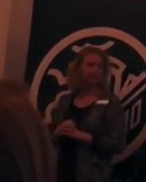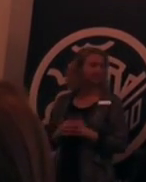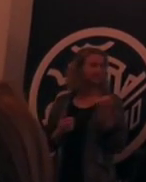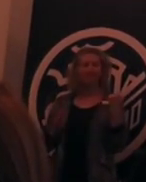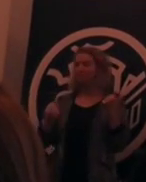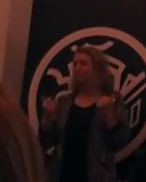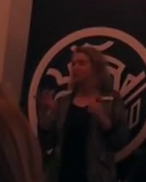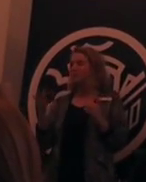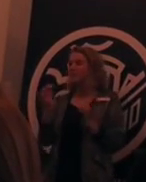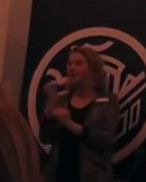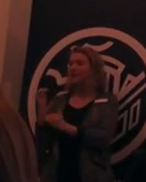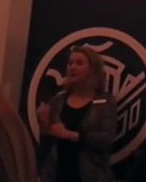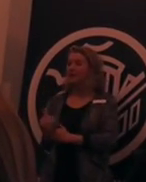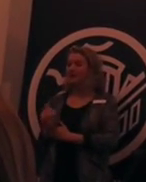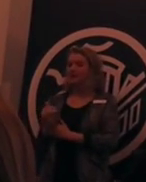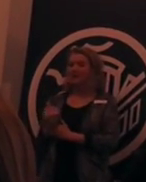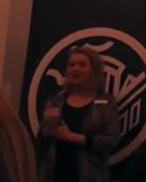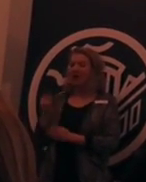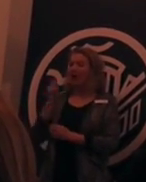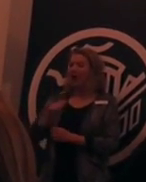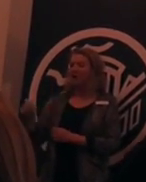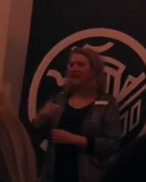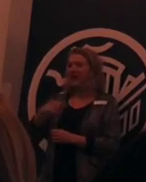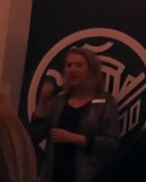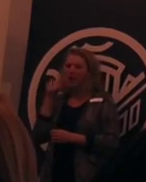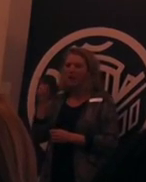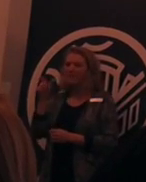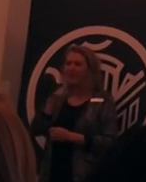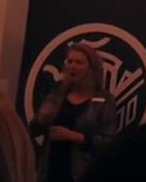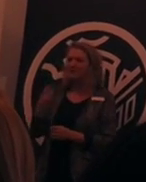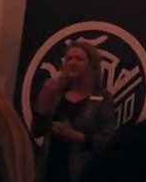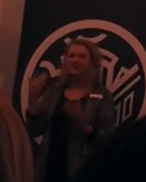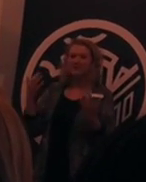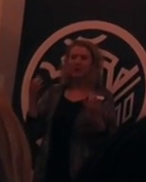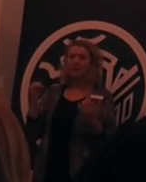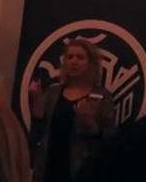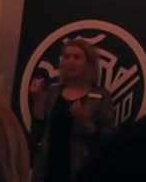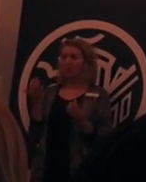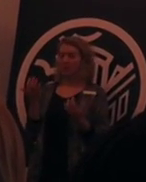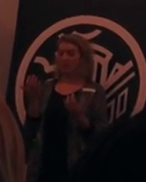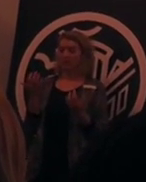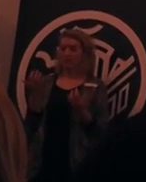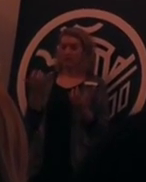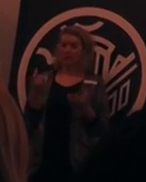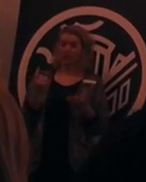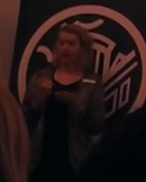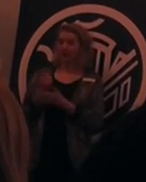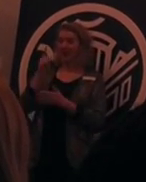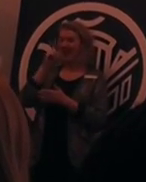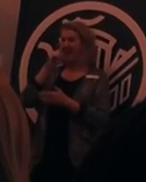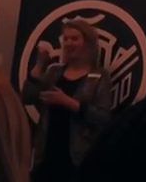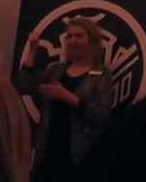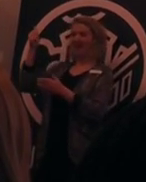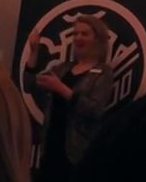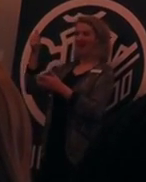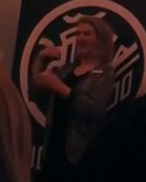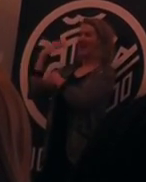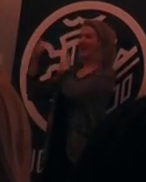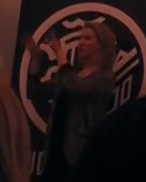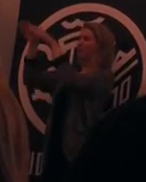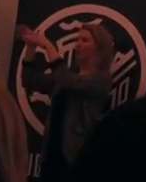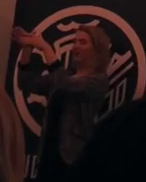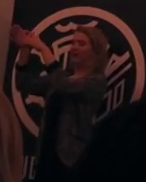These are some pictures of, I oftentimes hear people say that once the older generation dies out, that